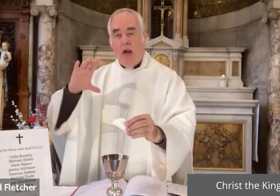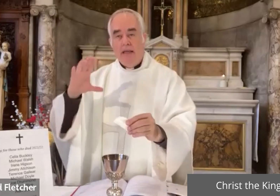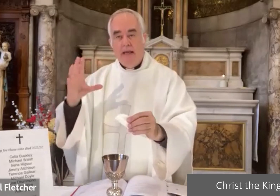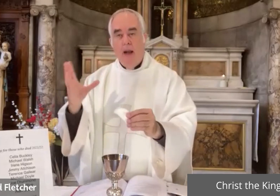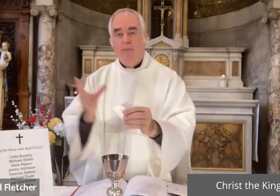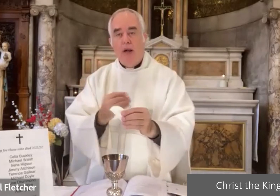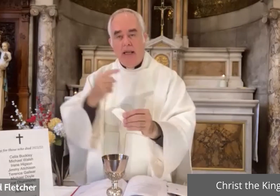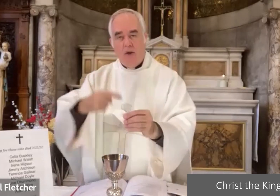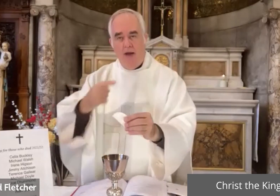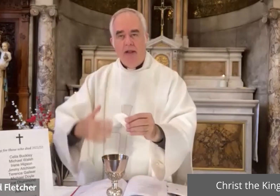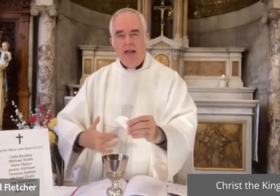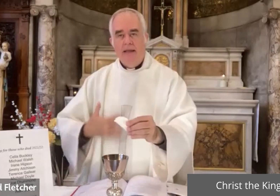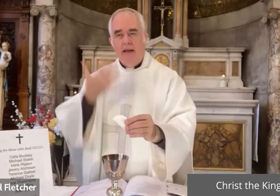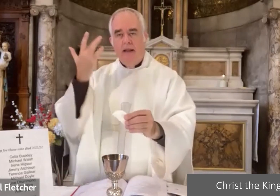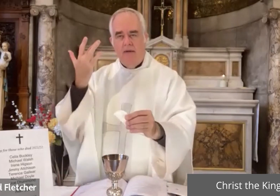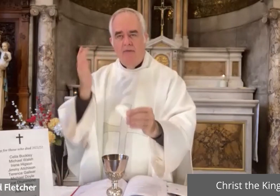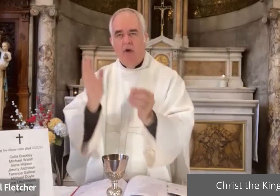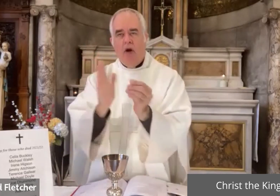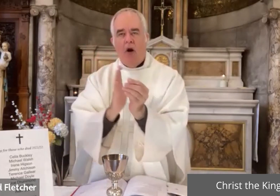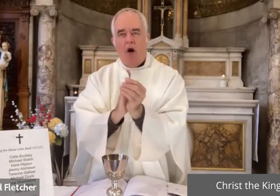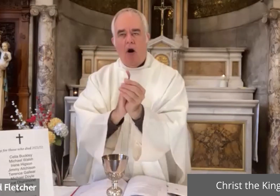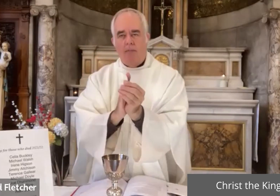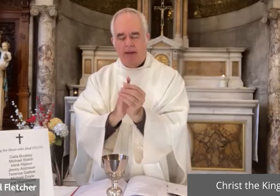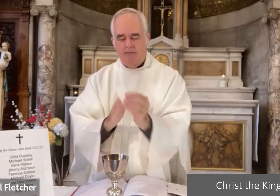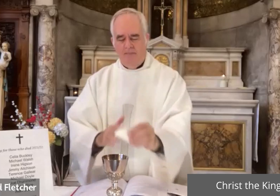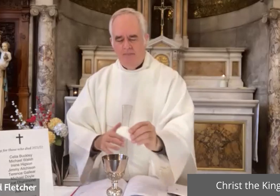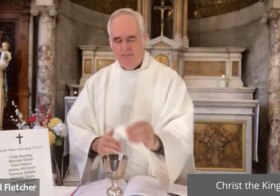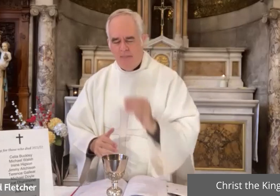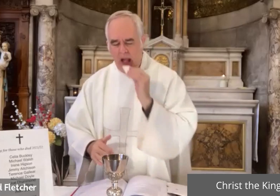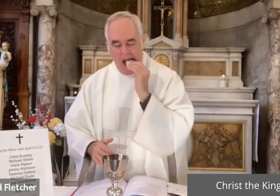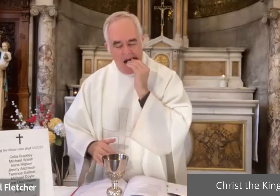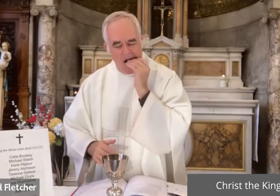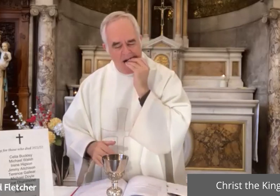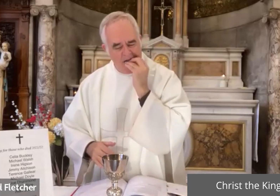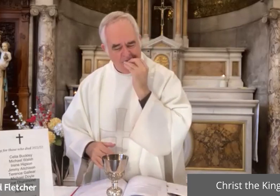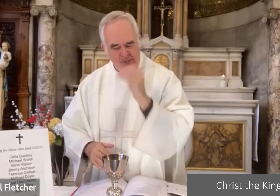of Christ bring us to everlasting life. Amen.